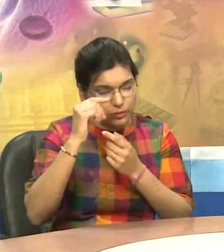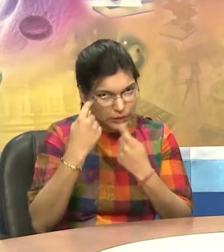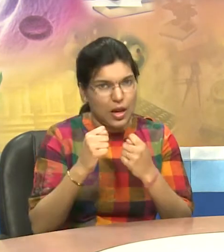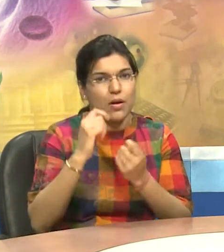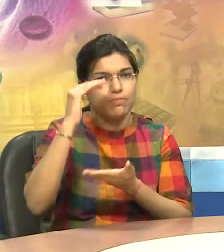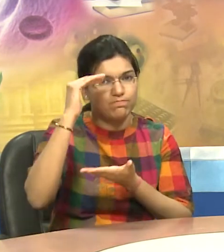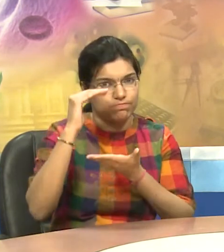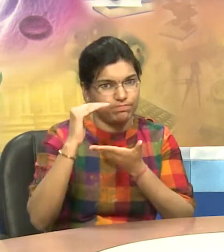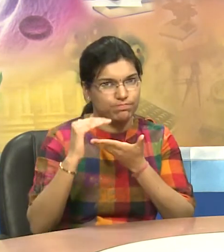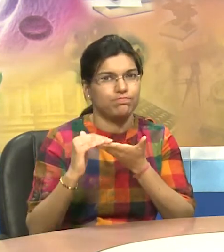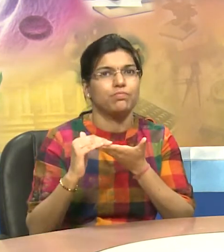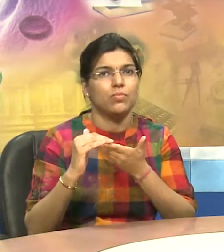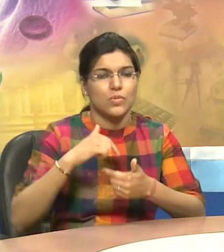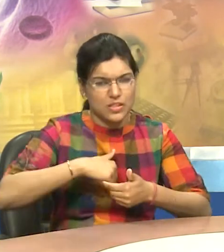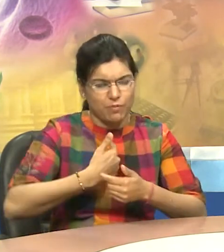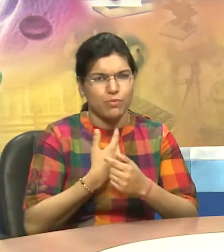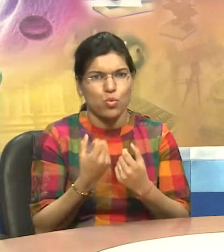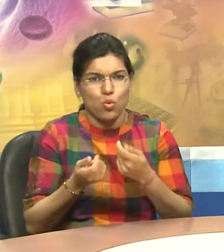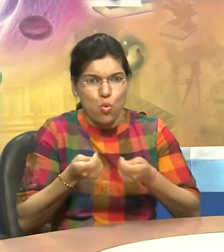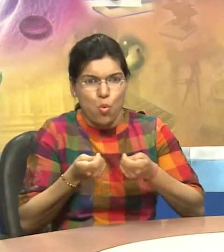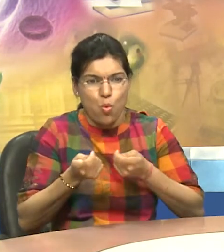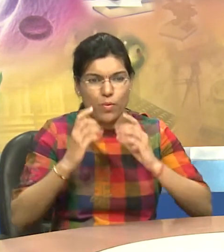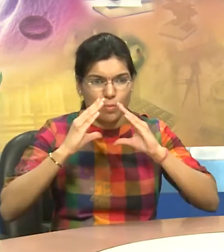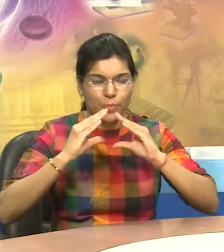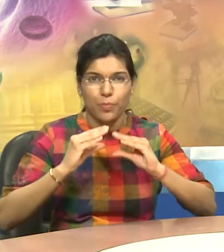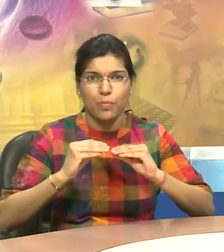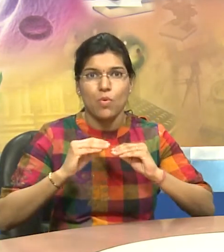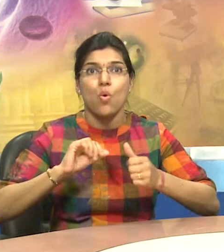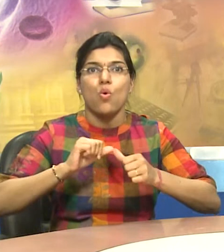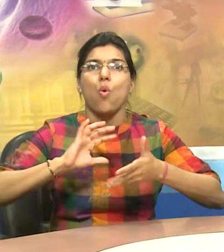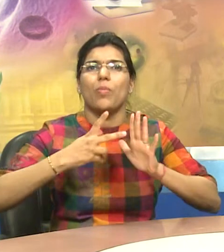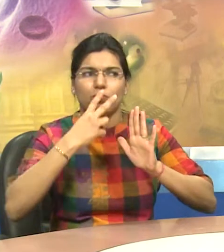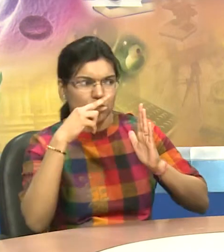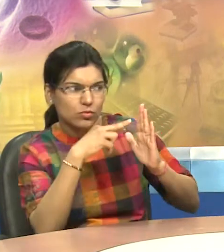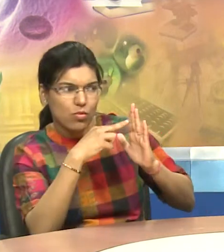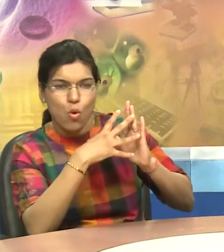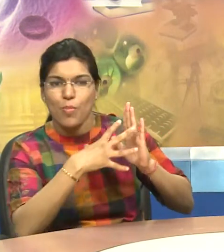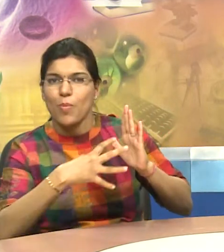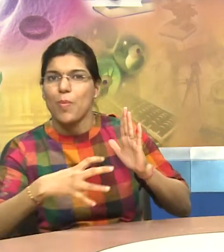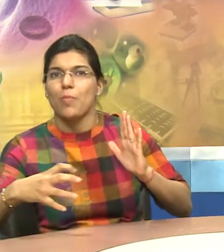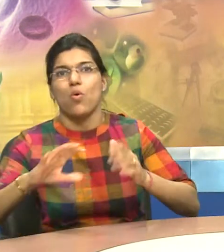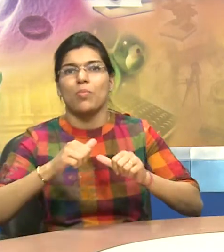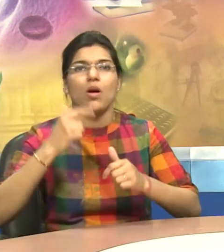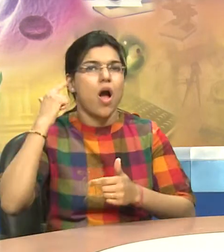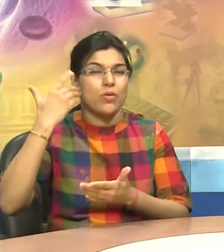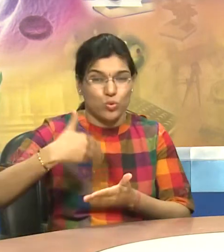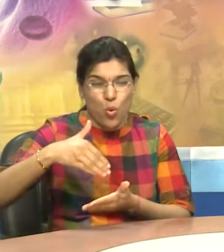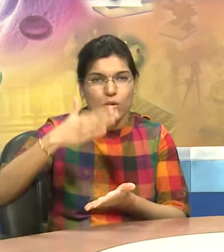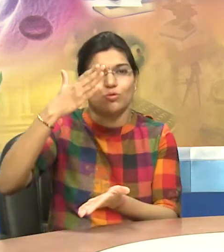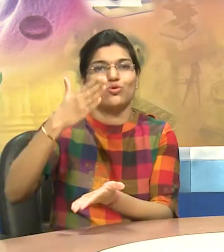You can not shout more, you can manage yourself, and automatically you will see there is